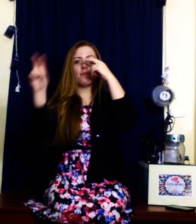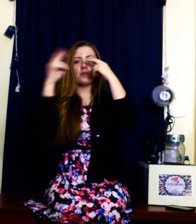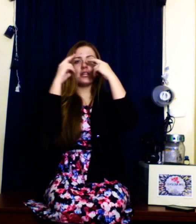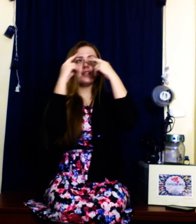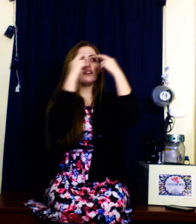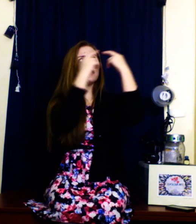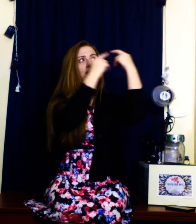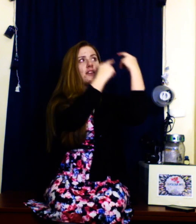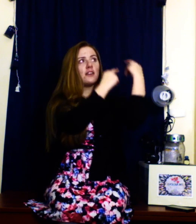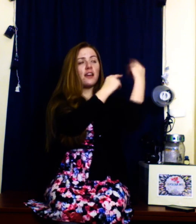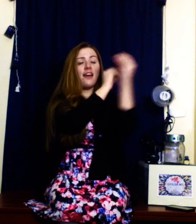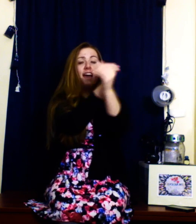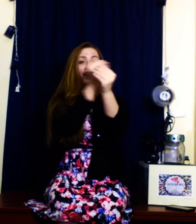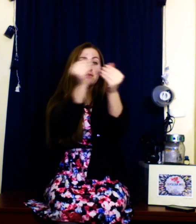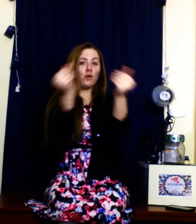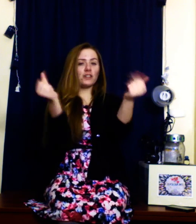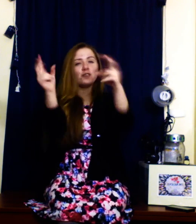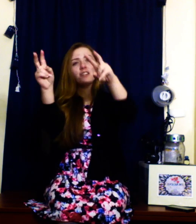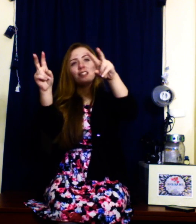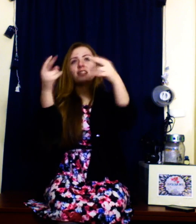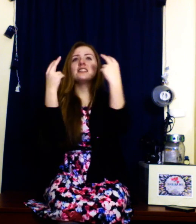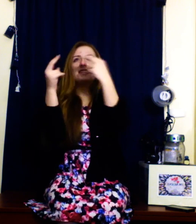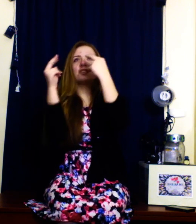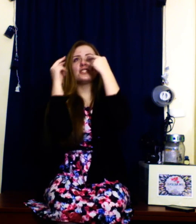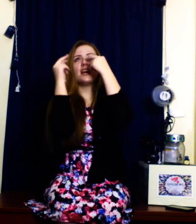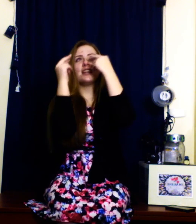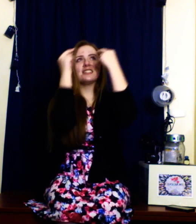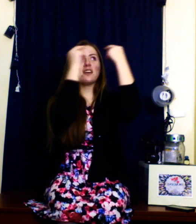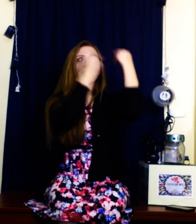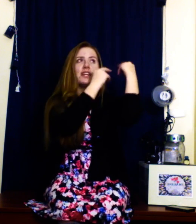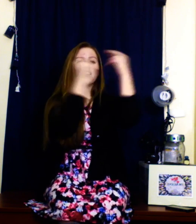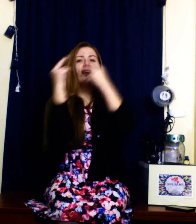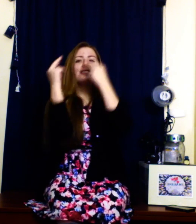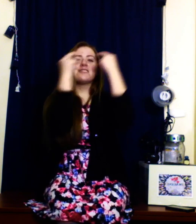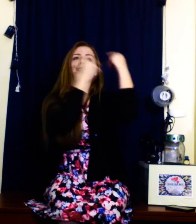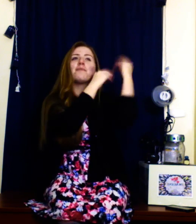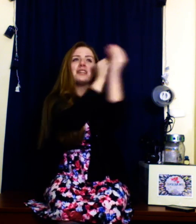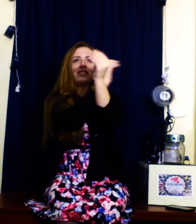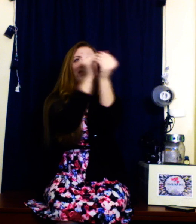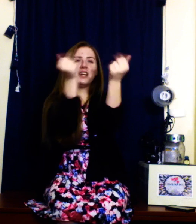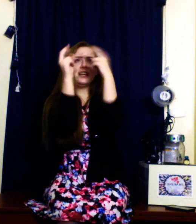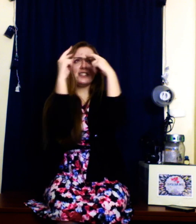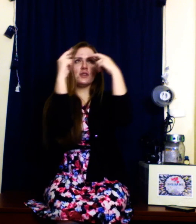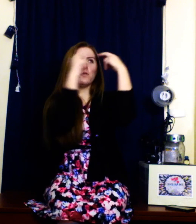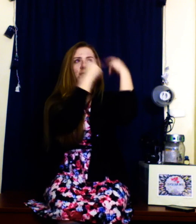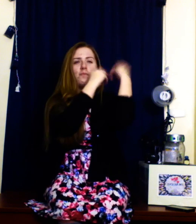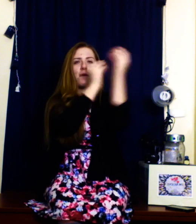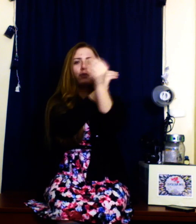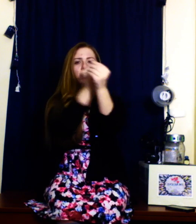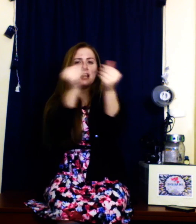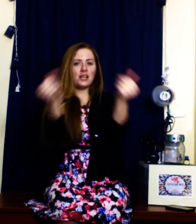memory anymore. So it's like they're saying something is fading. So memory has